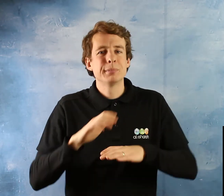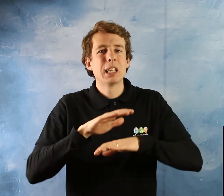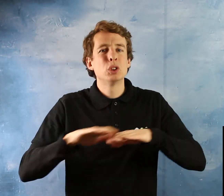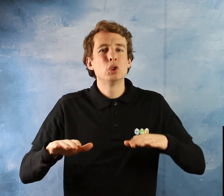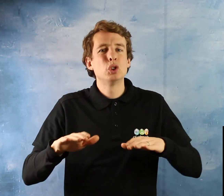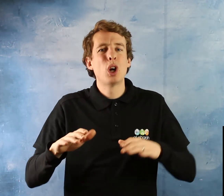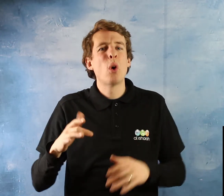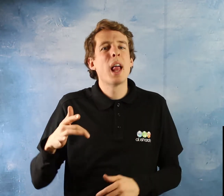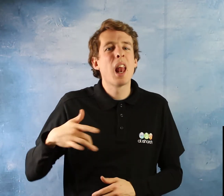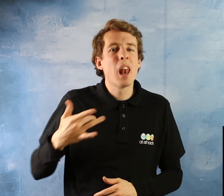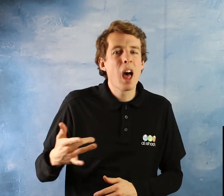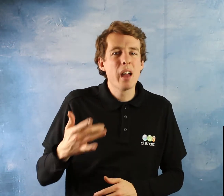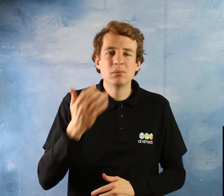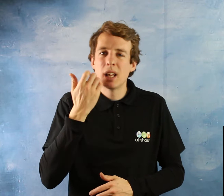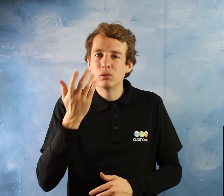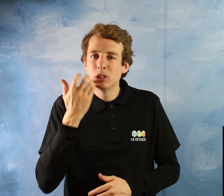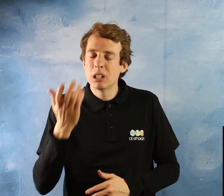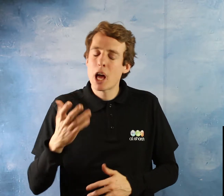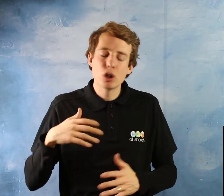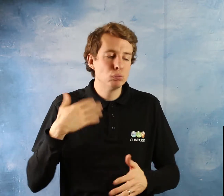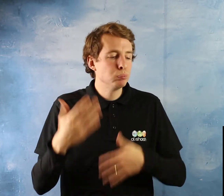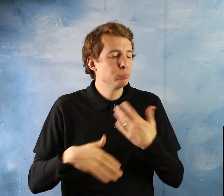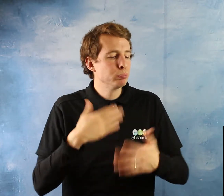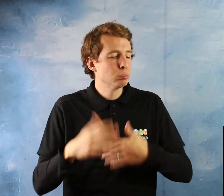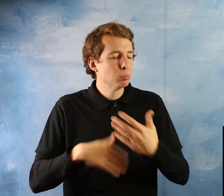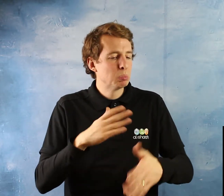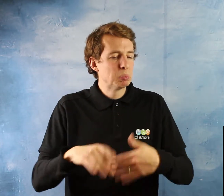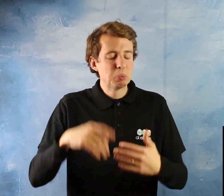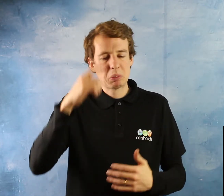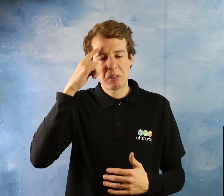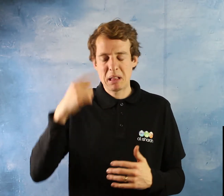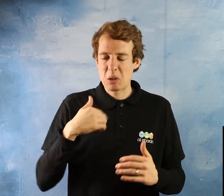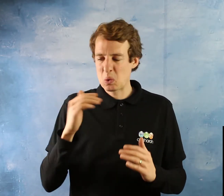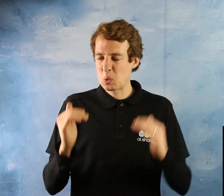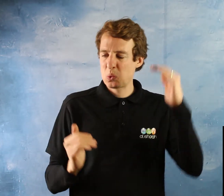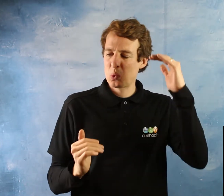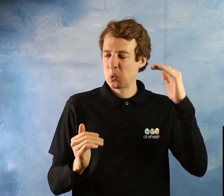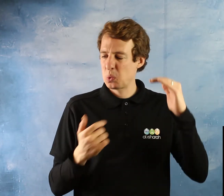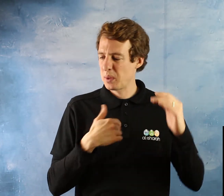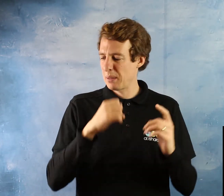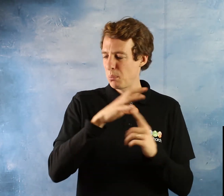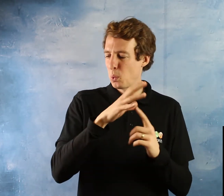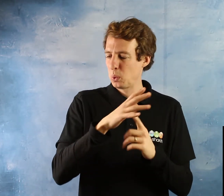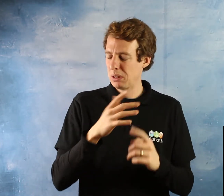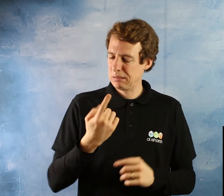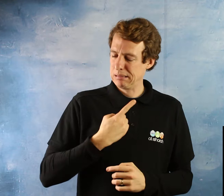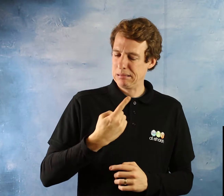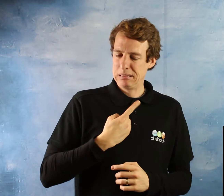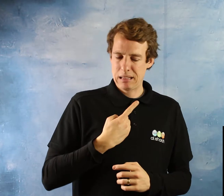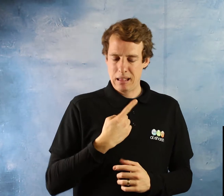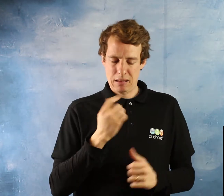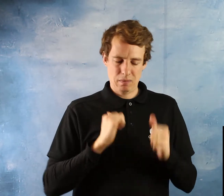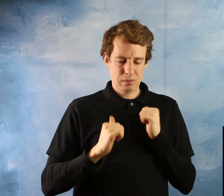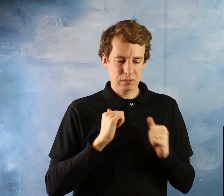Do not walk through the earth exultantly, that you are looking for making yourself